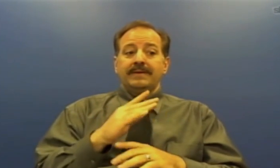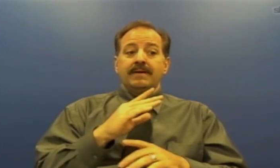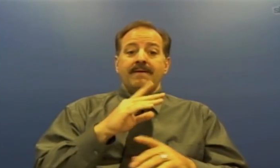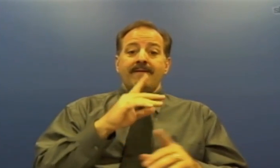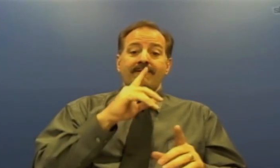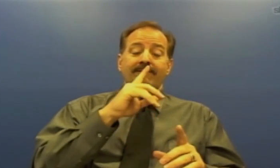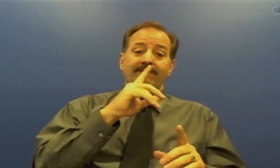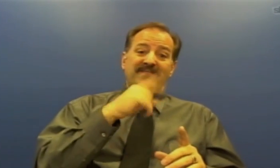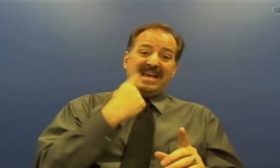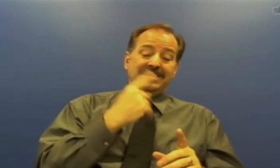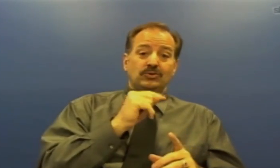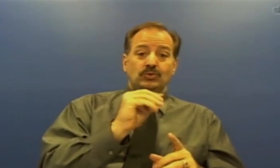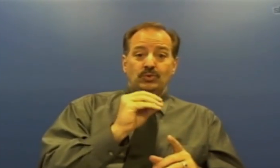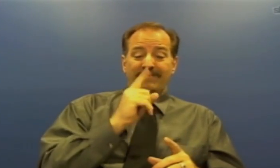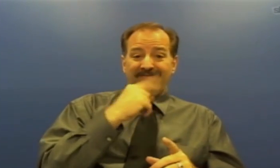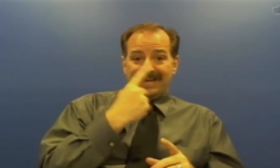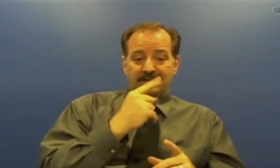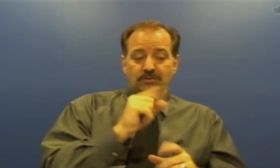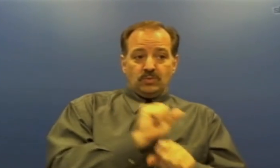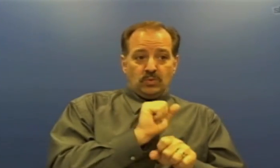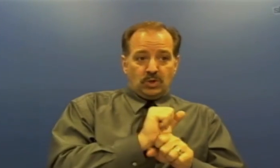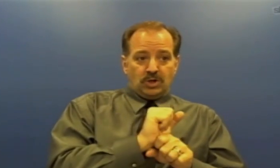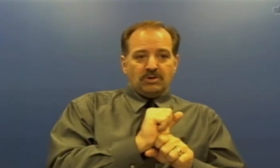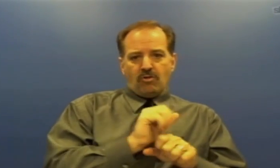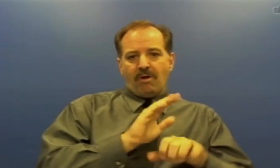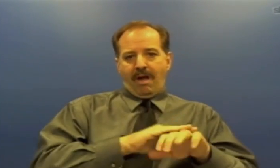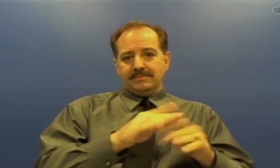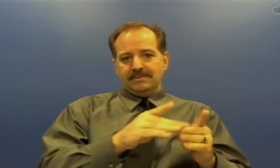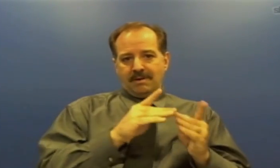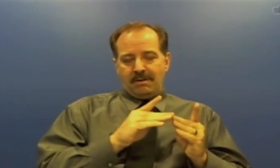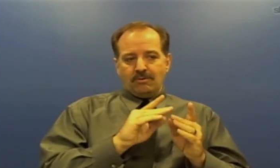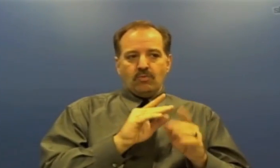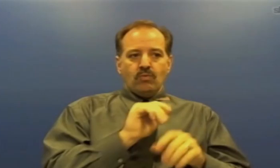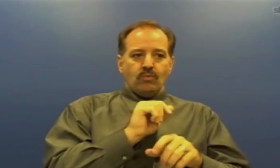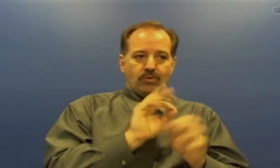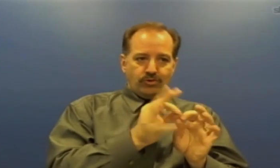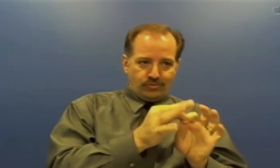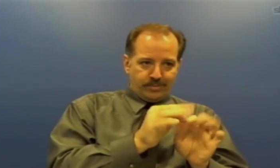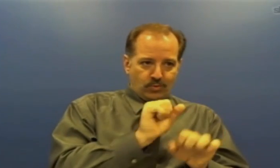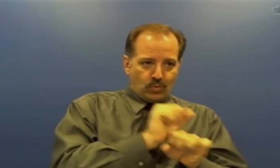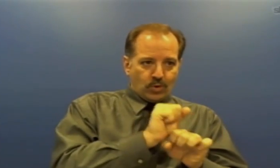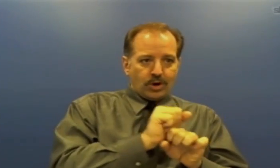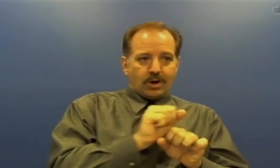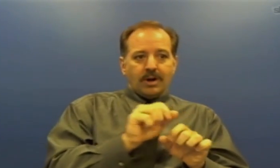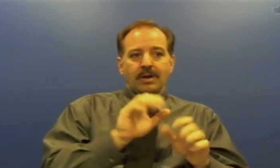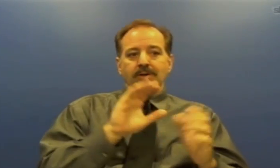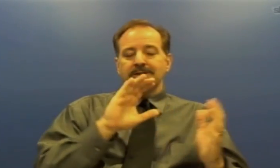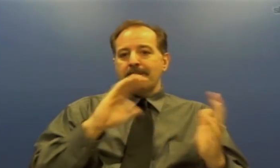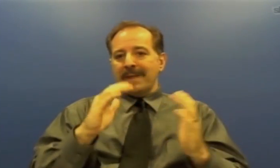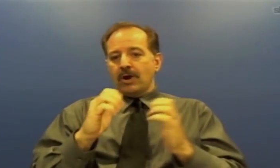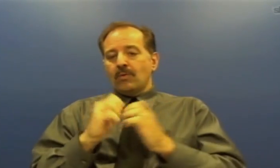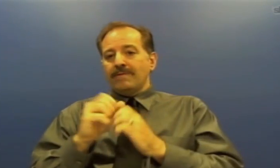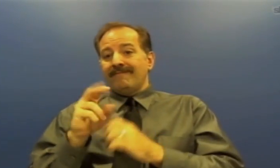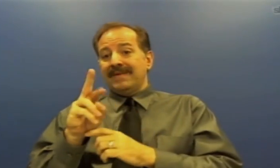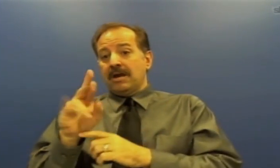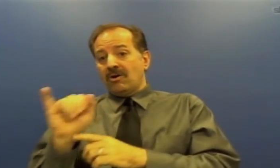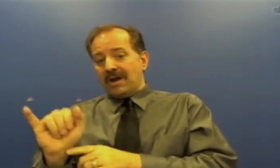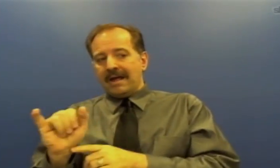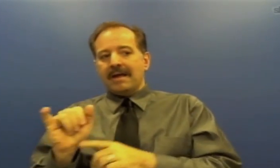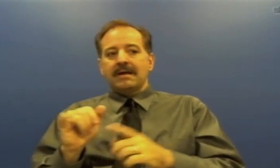Also, I can see as well there are some differences between face-to-face work, working on site as an interpreter, versus working